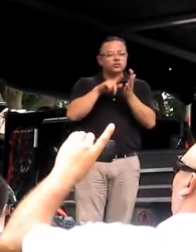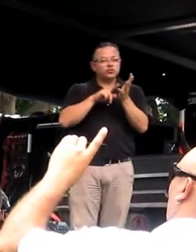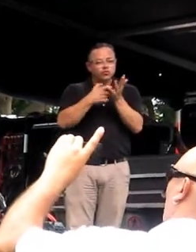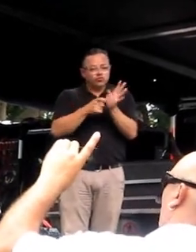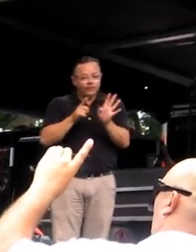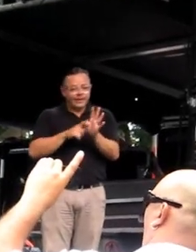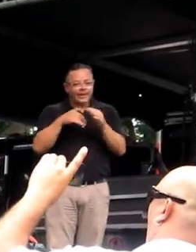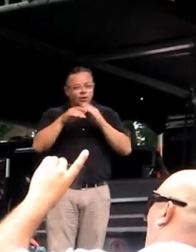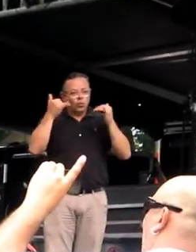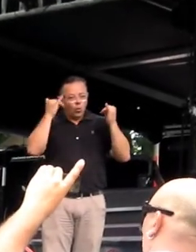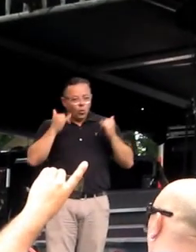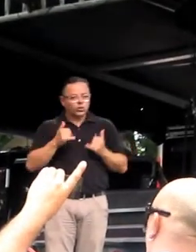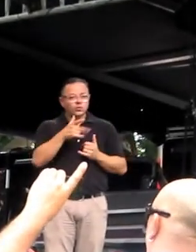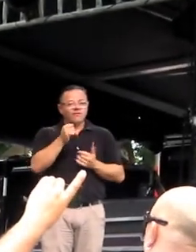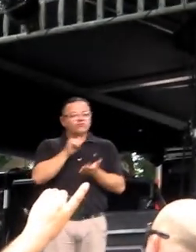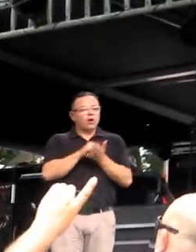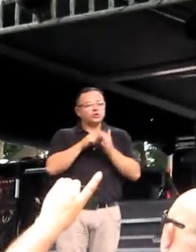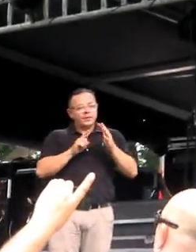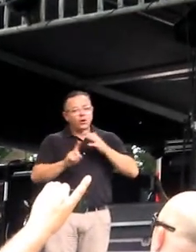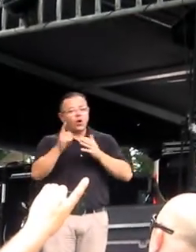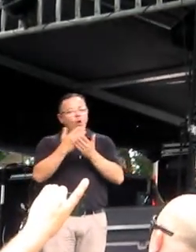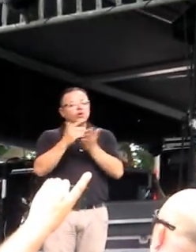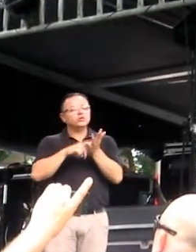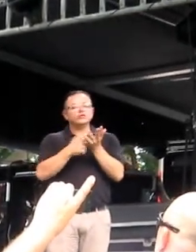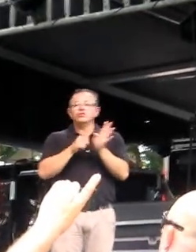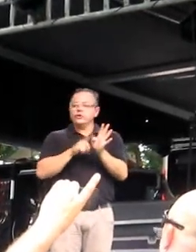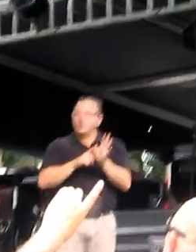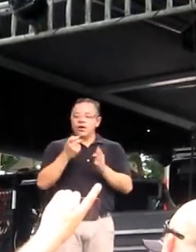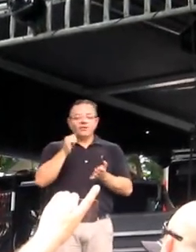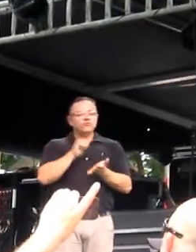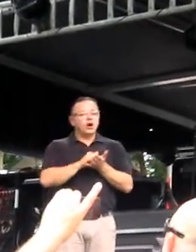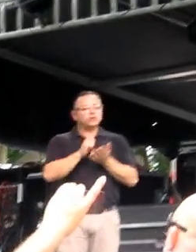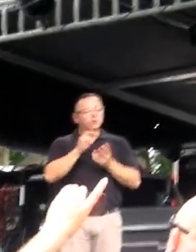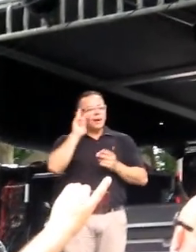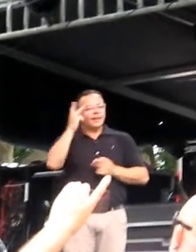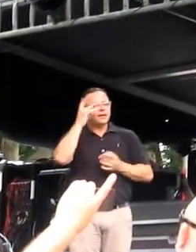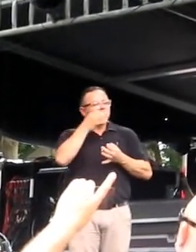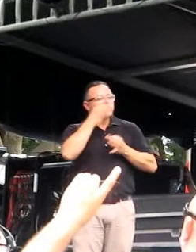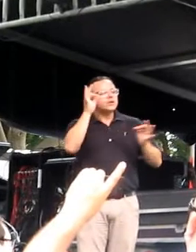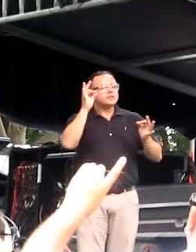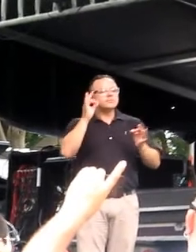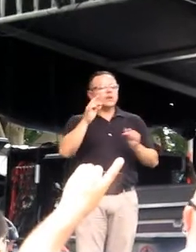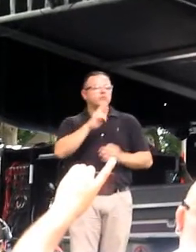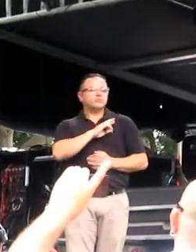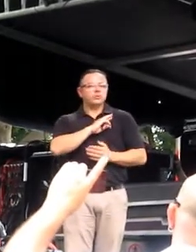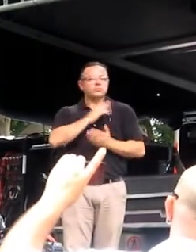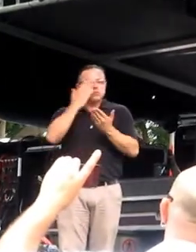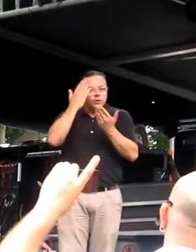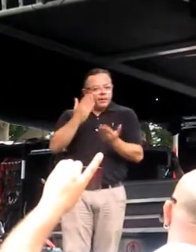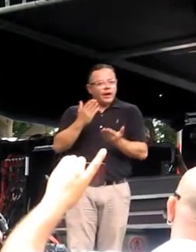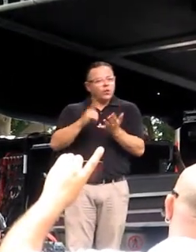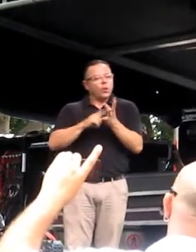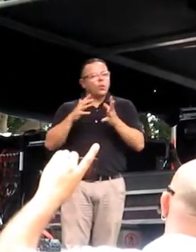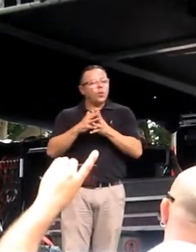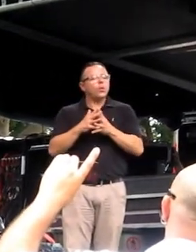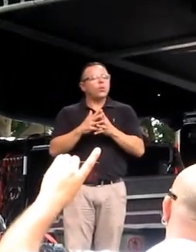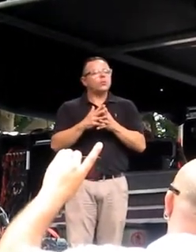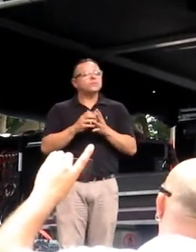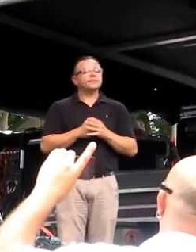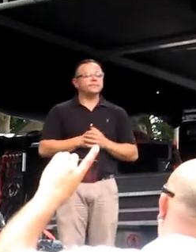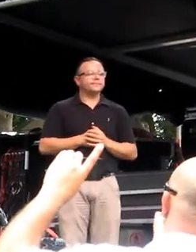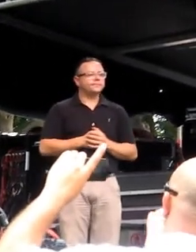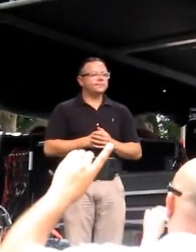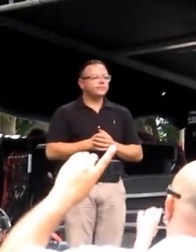the jury if you're required. You have the right to political freedom and the responsibility to obey and uphold the laws that give you that